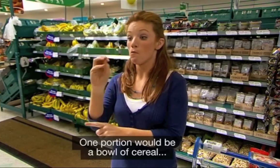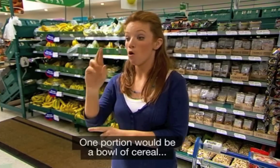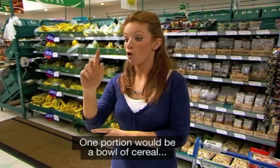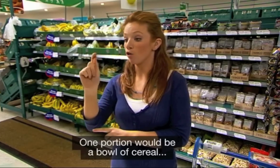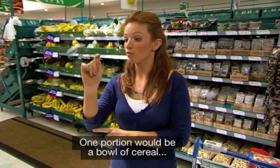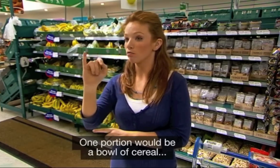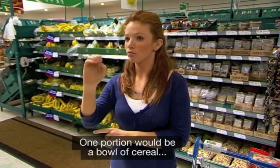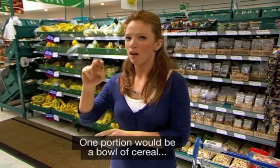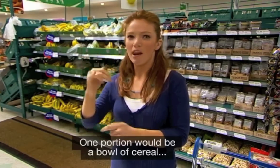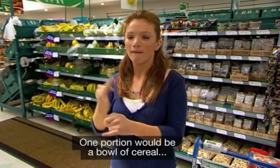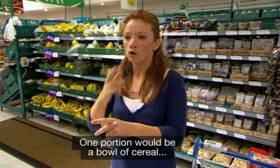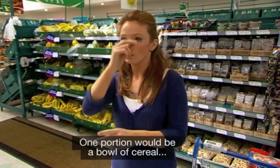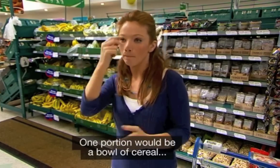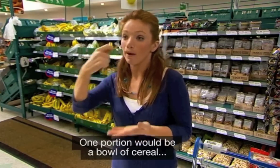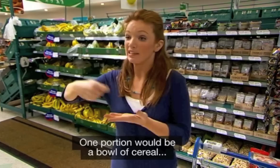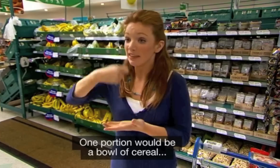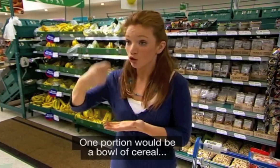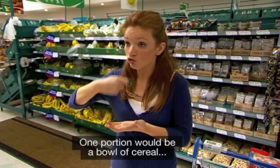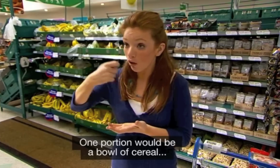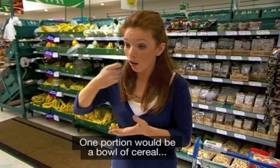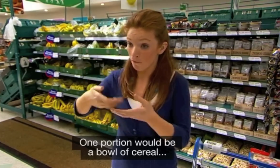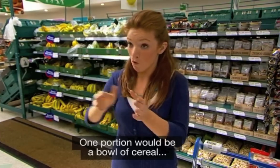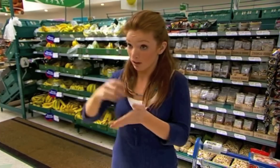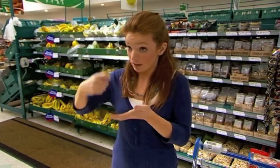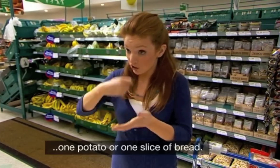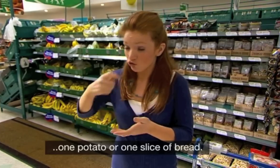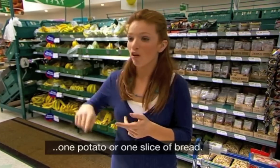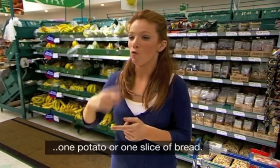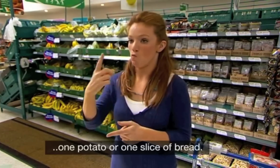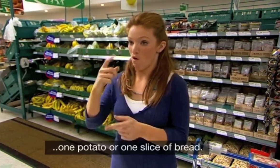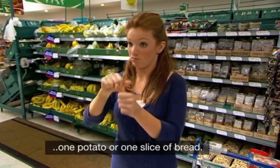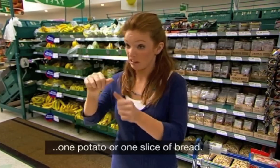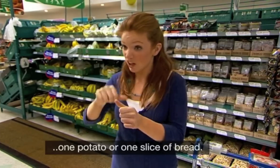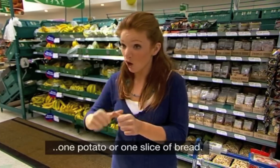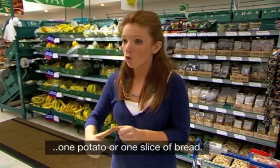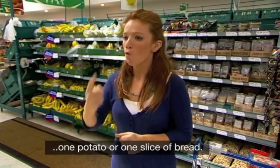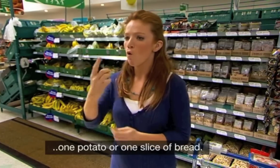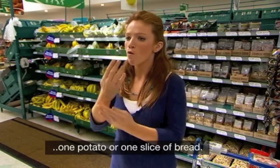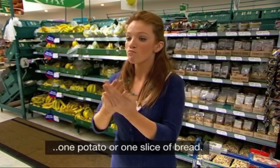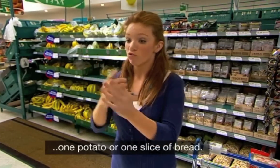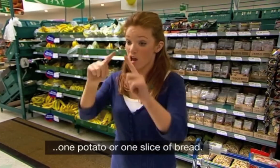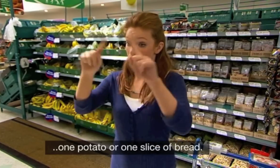One portion would be a bowl of cereal, one potato, or one slice of